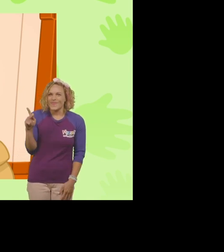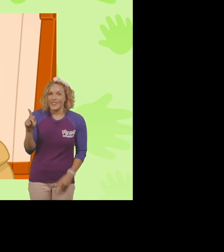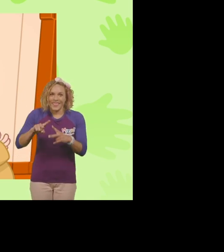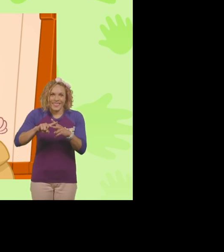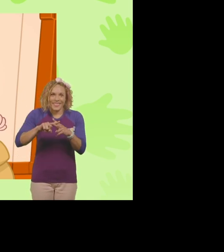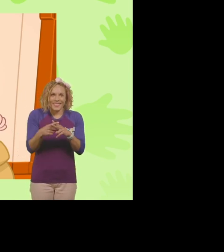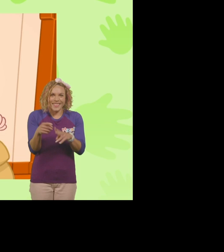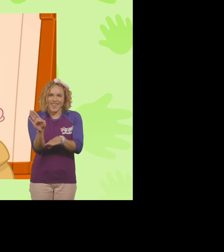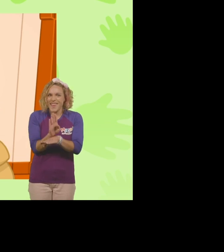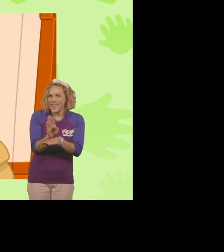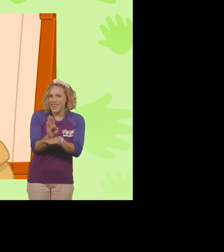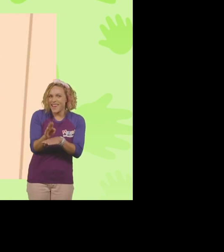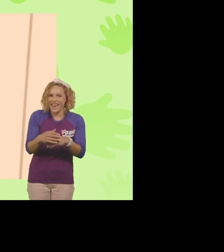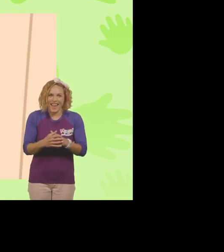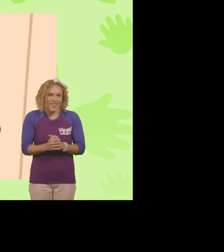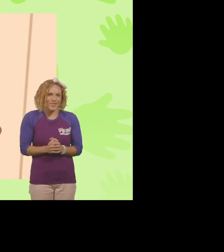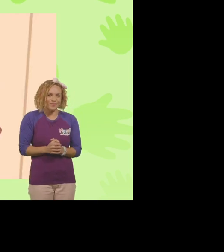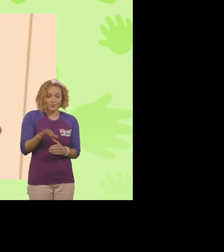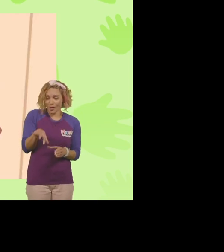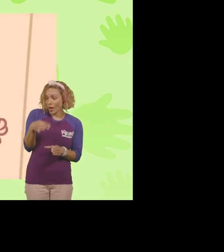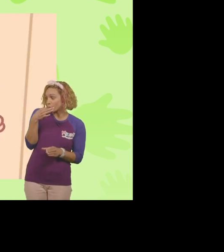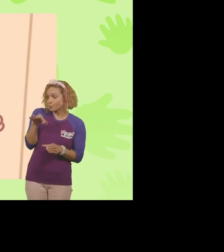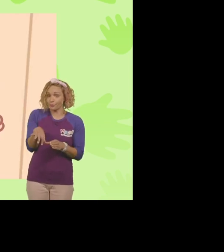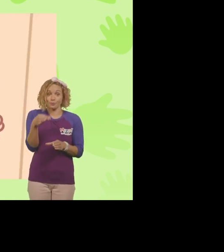Right. On to business, Yawn.